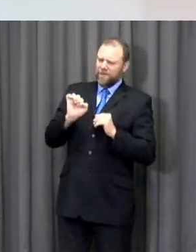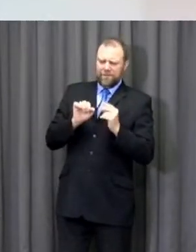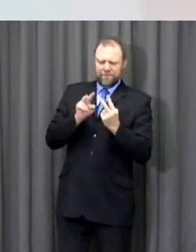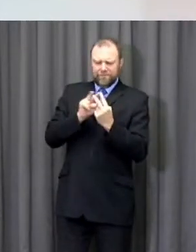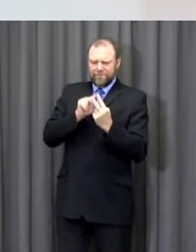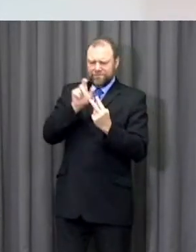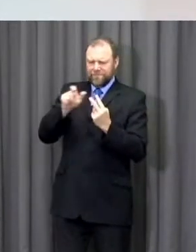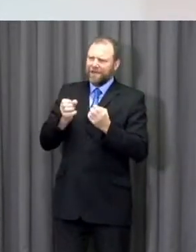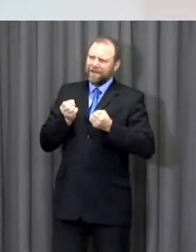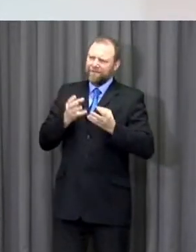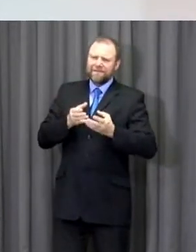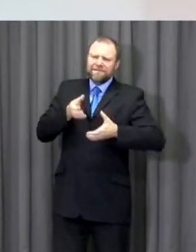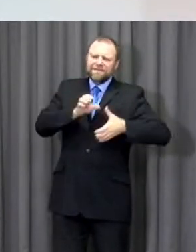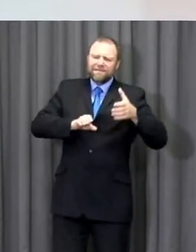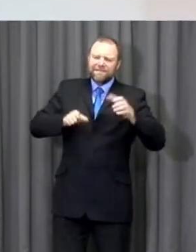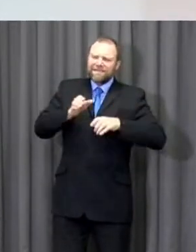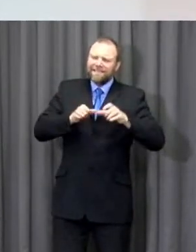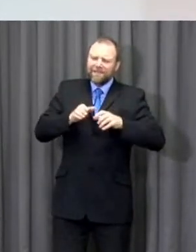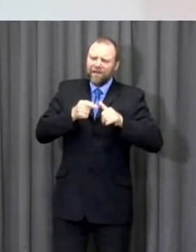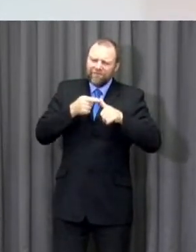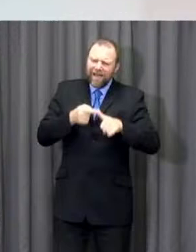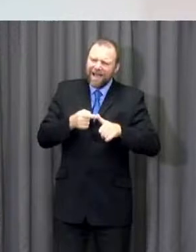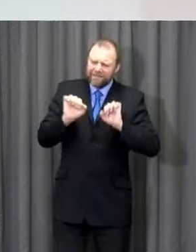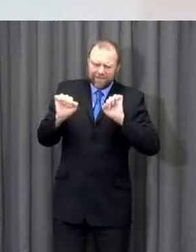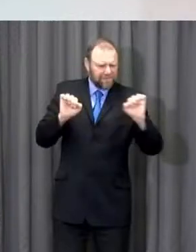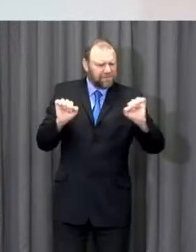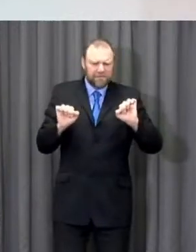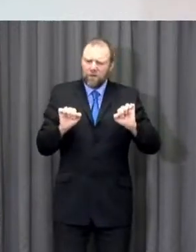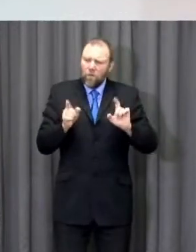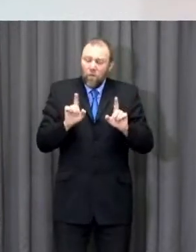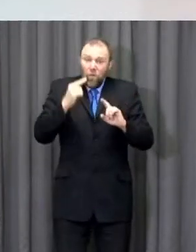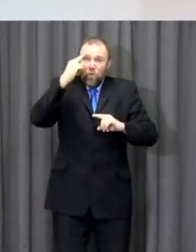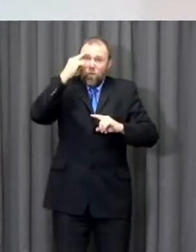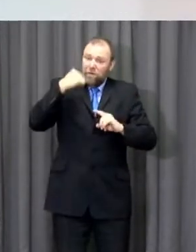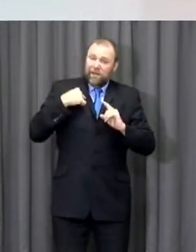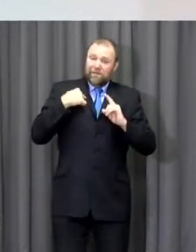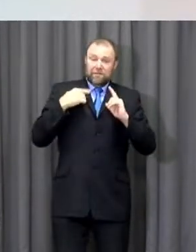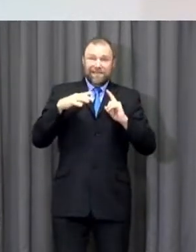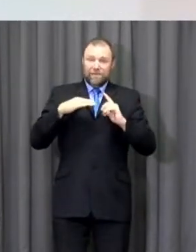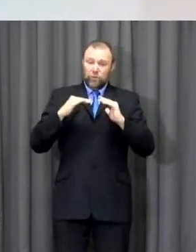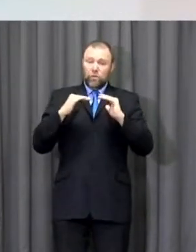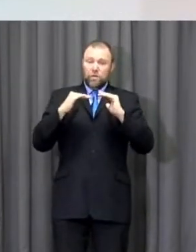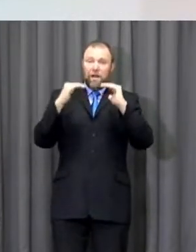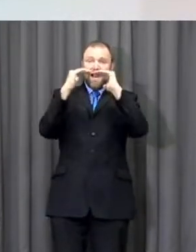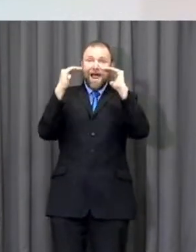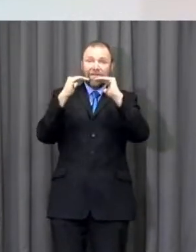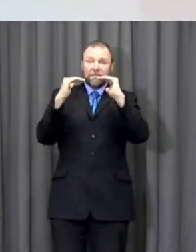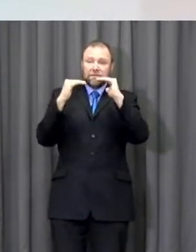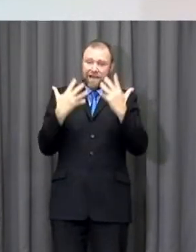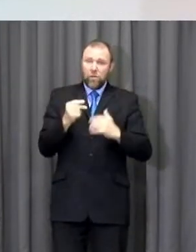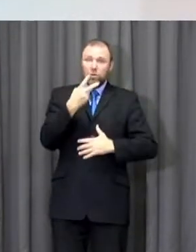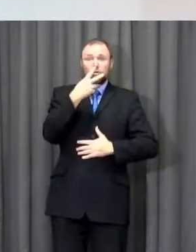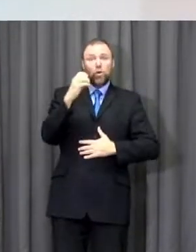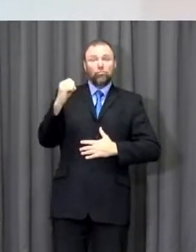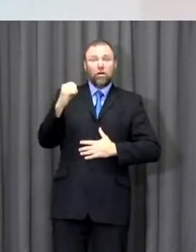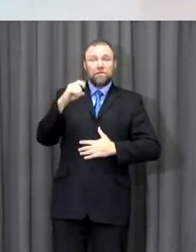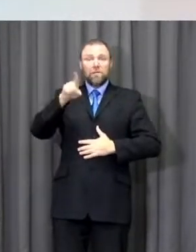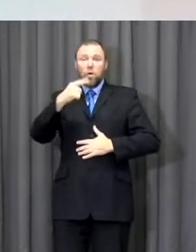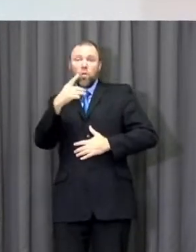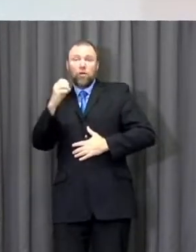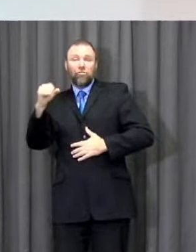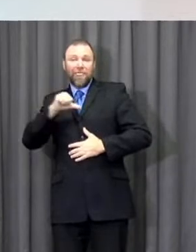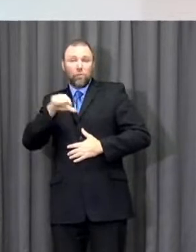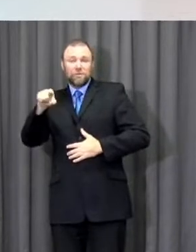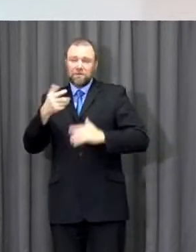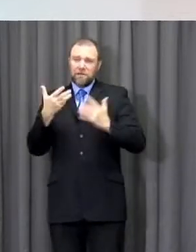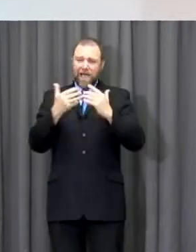case rates and positivity rates should get down to before reopening primary schools, secondary schools, and then